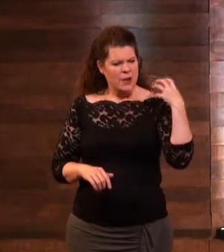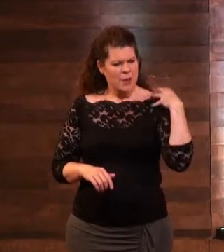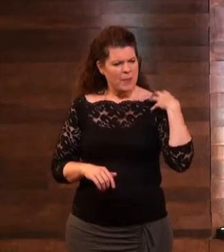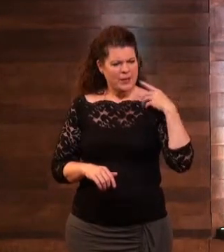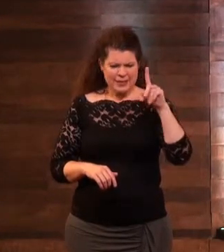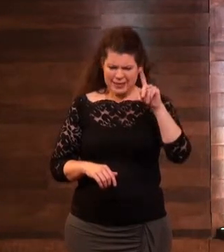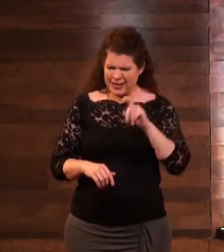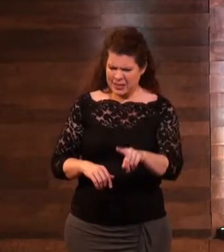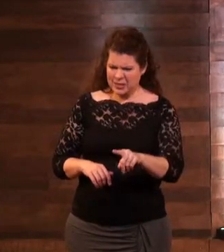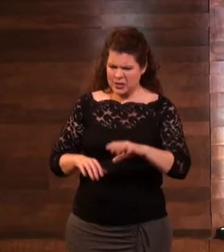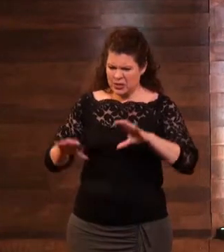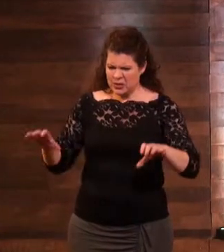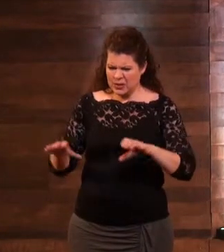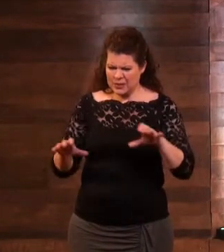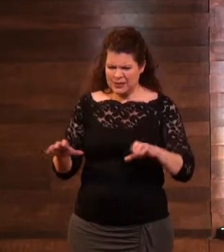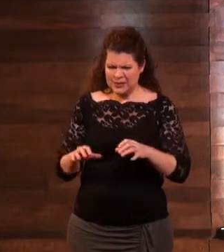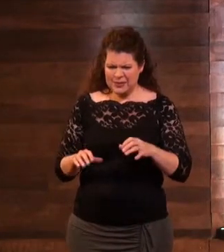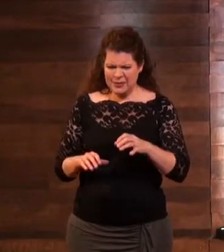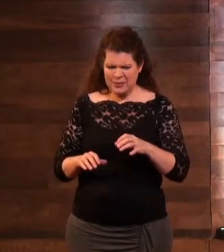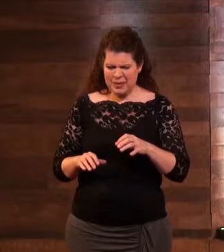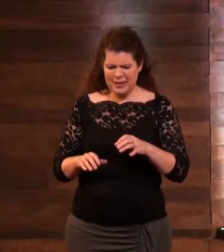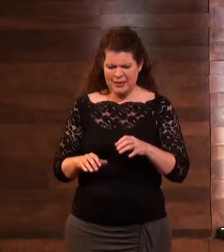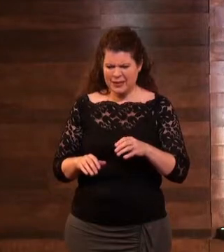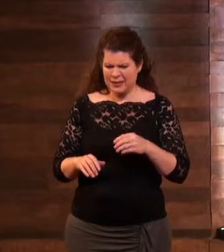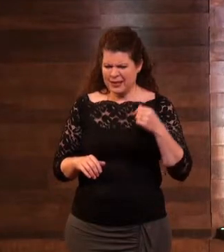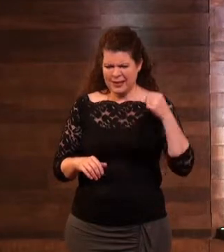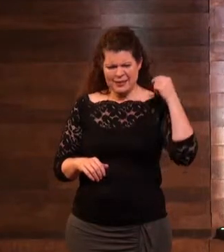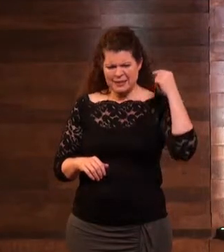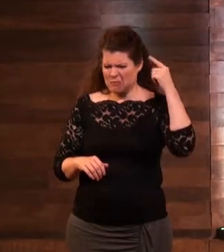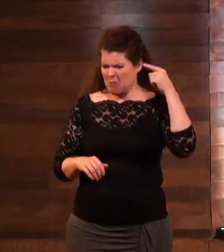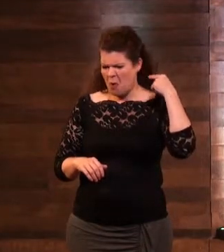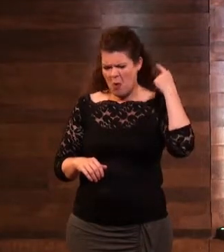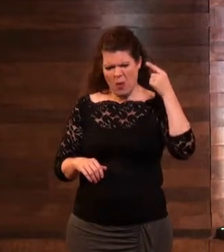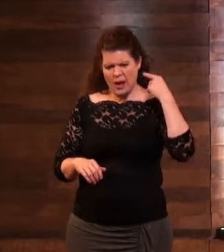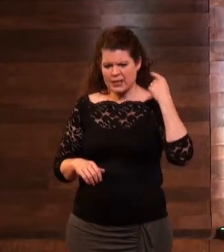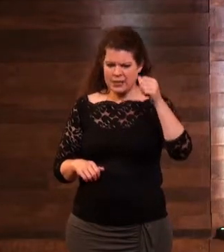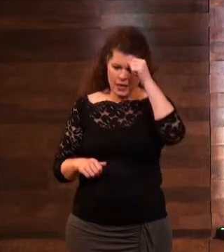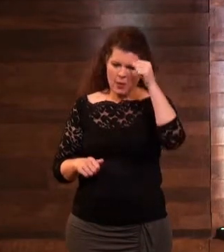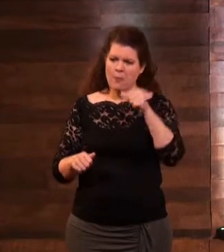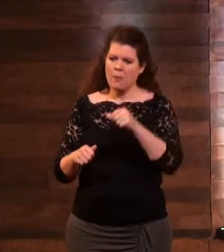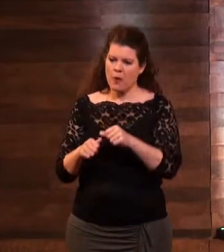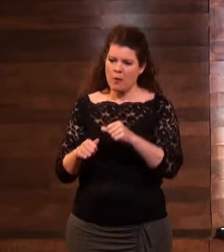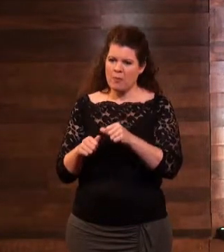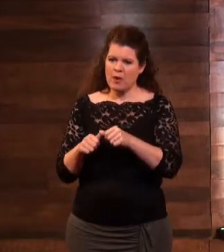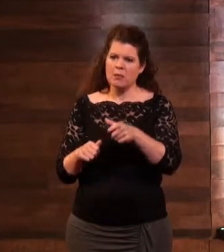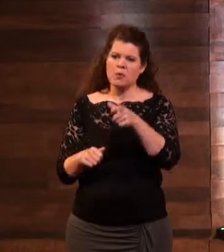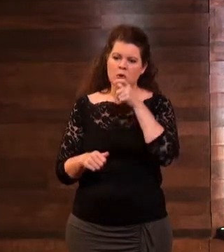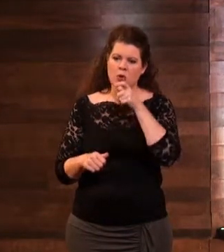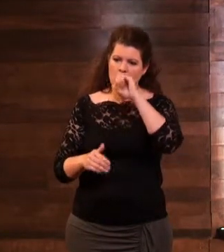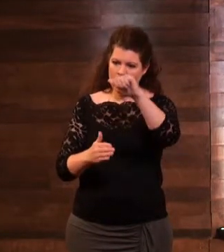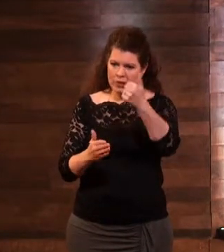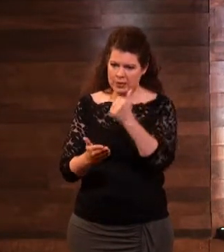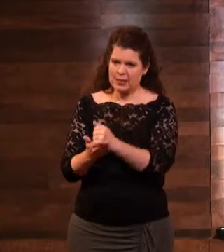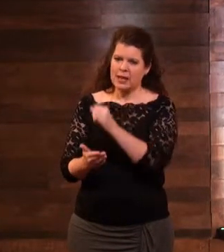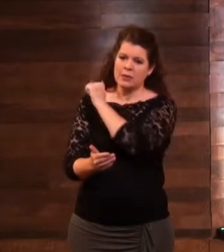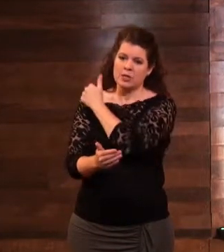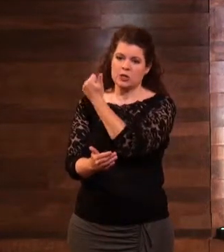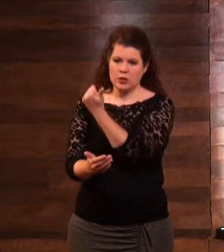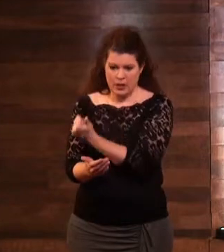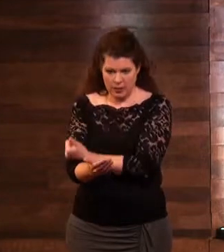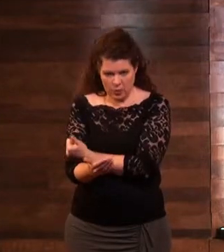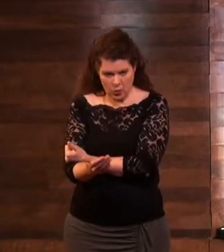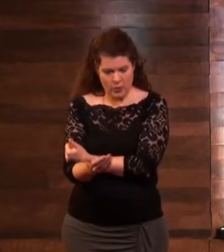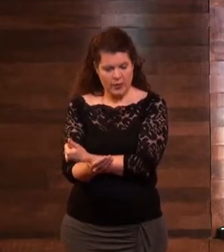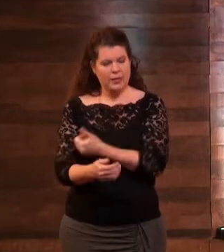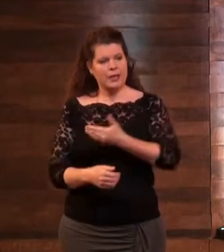crazy, just remember who placed you under their authority. God says, they are a minister for my good, for your